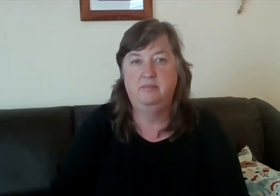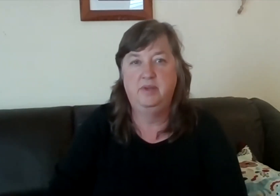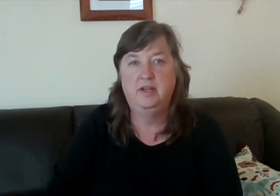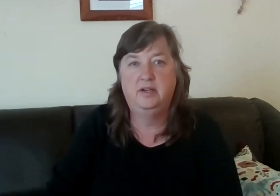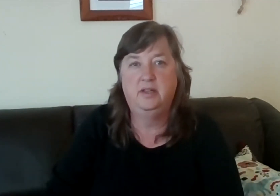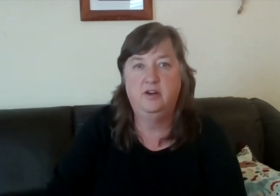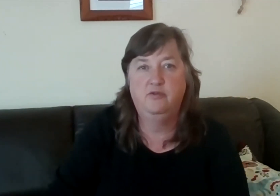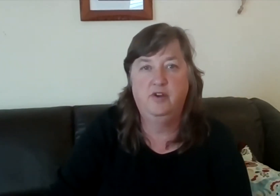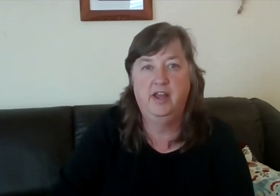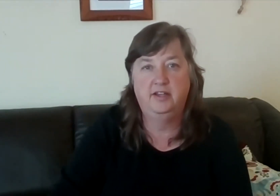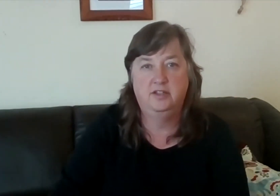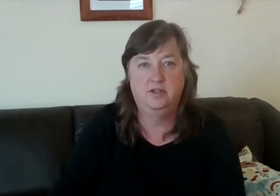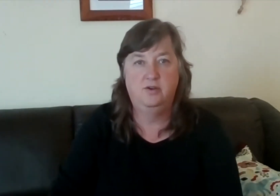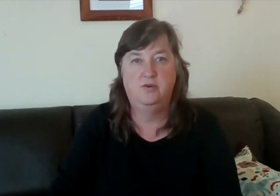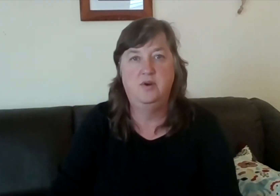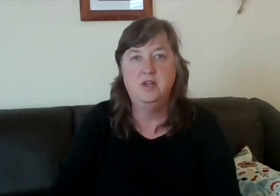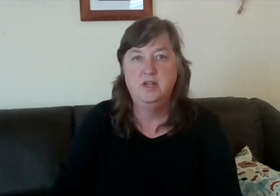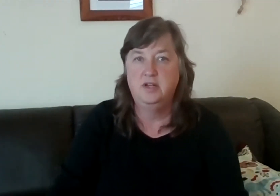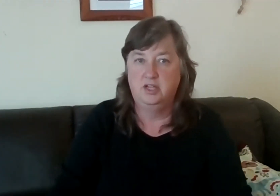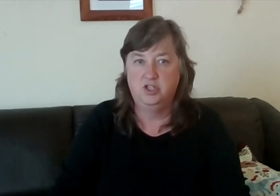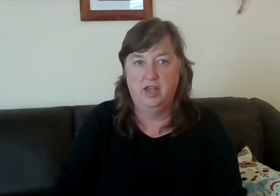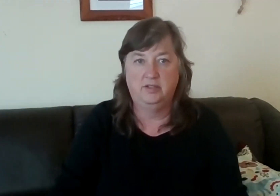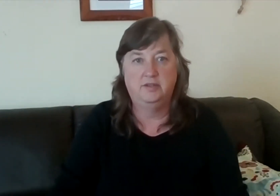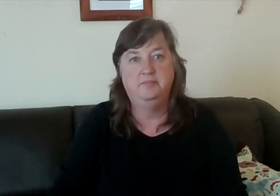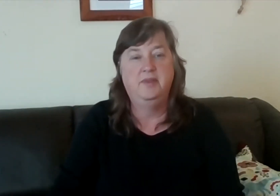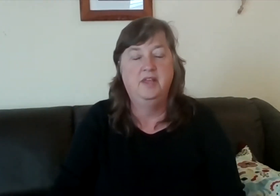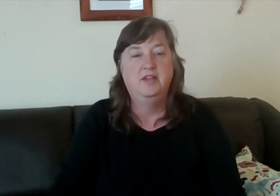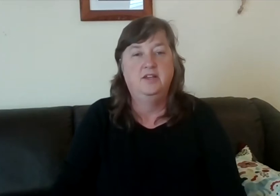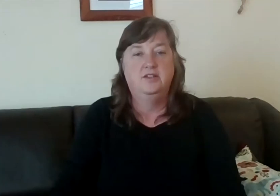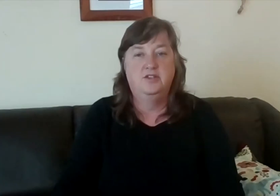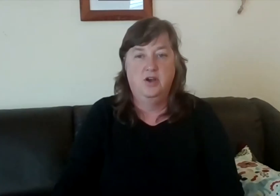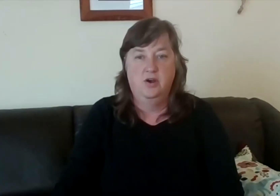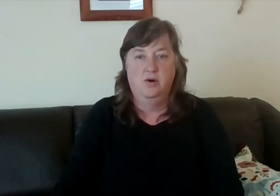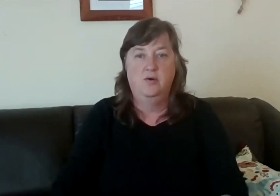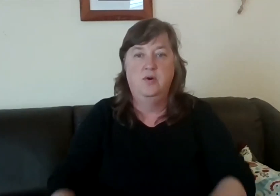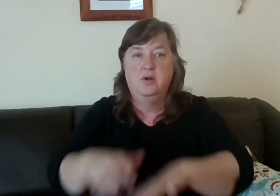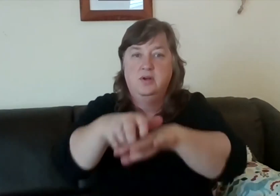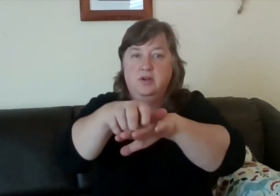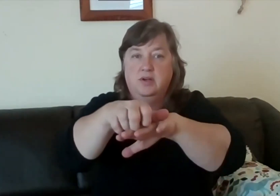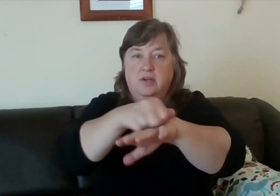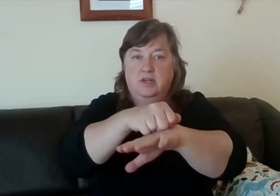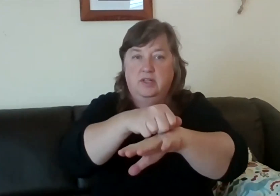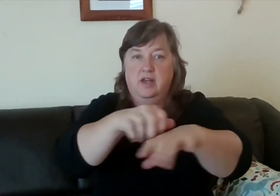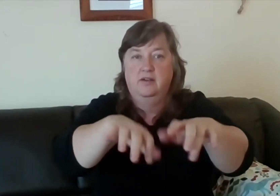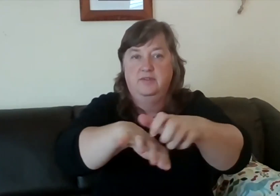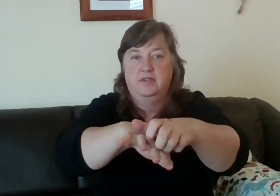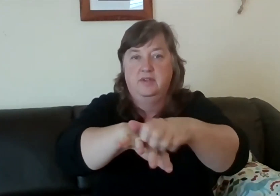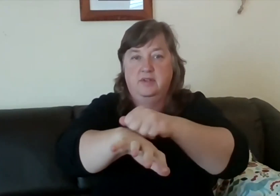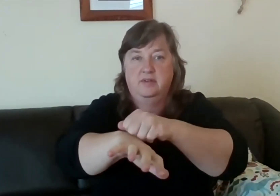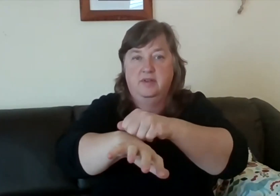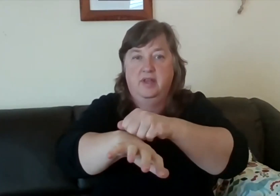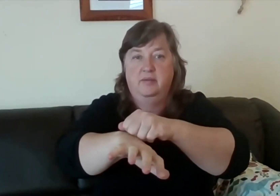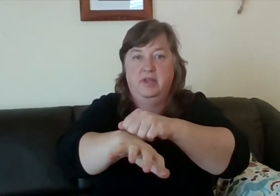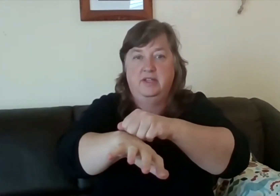be clarifying to a child. So, gloves and